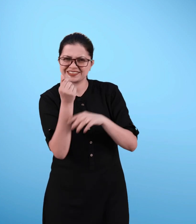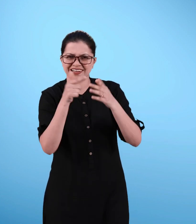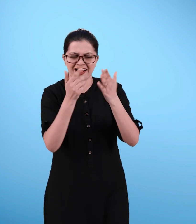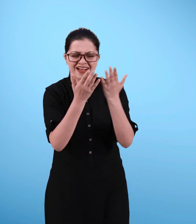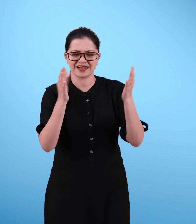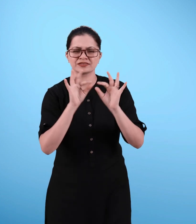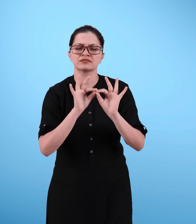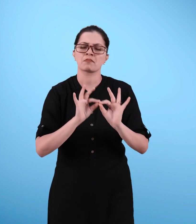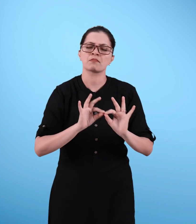termed as khadi